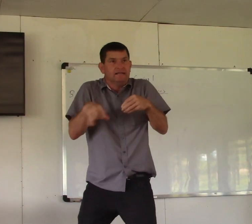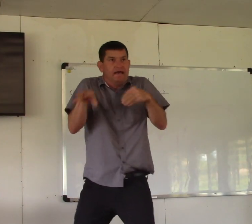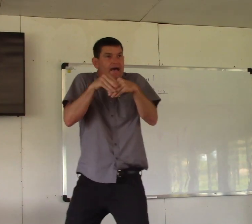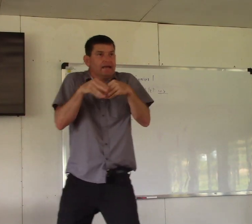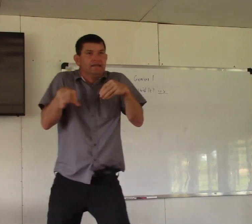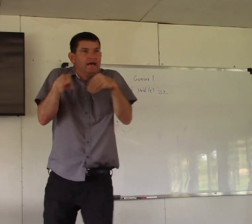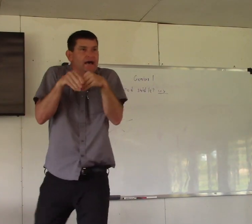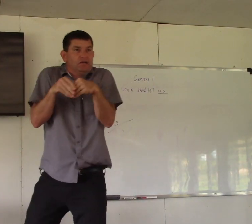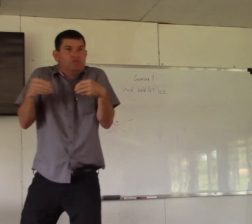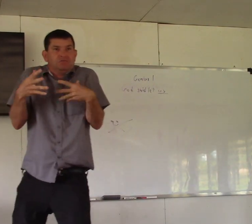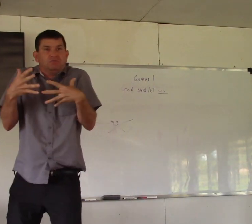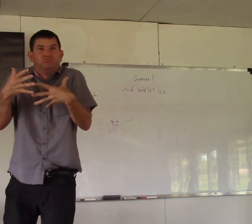Add.